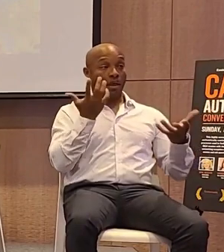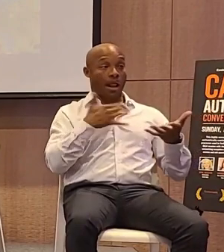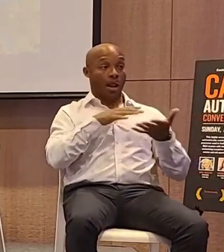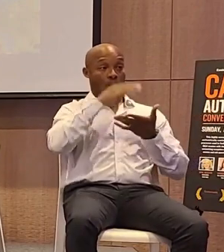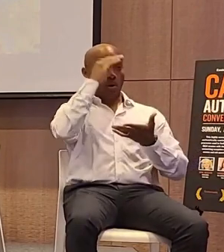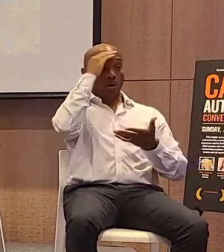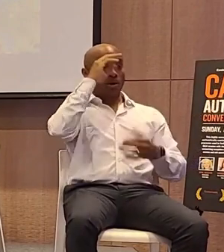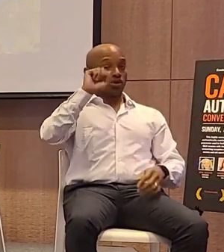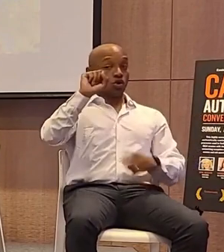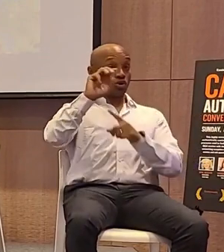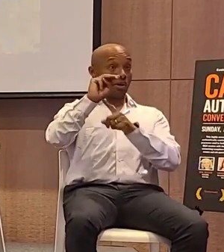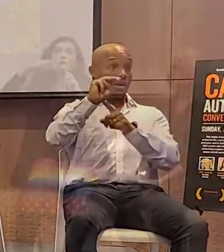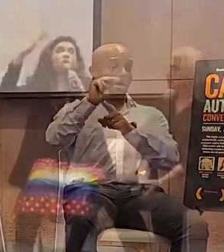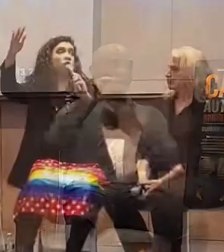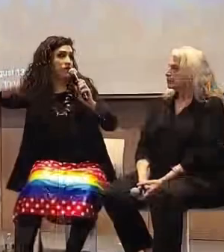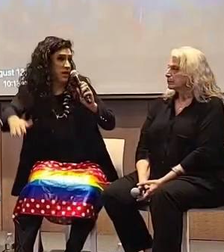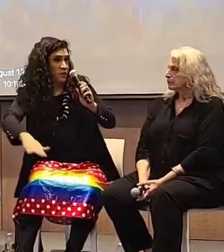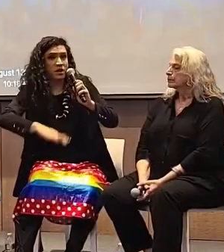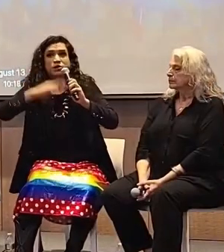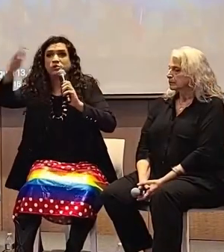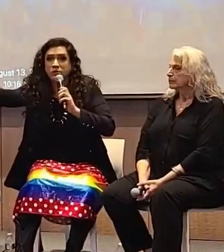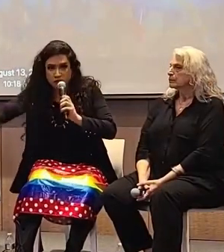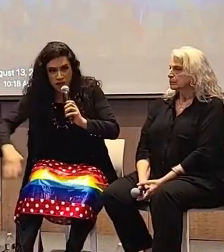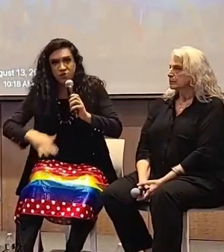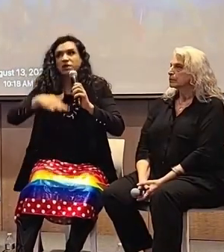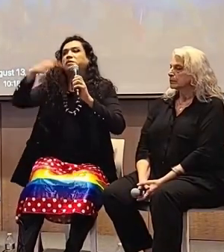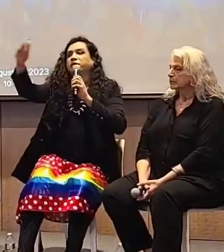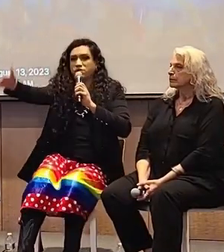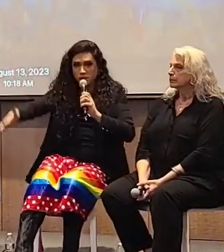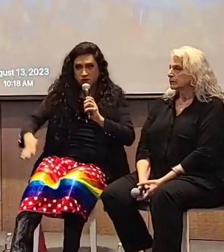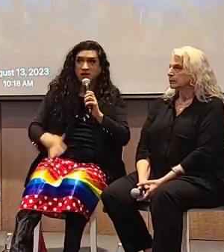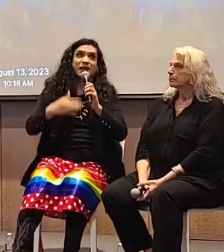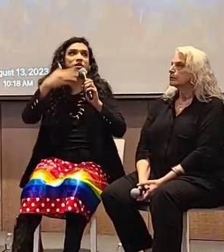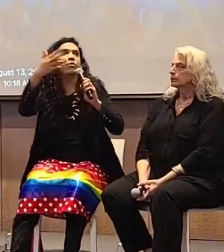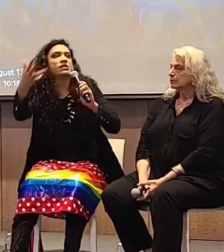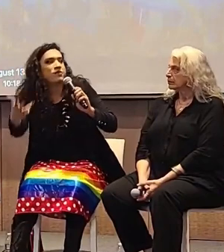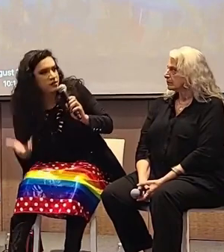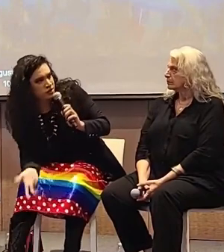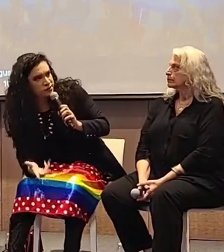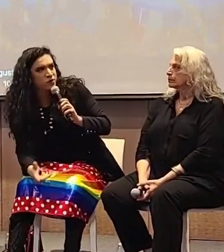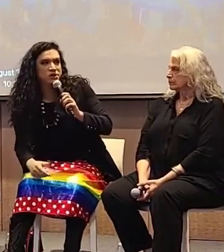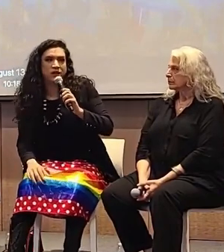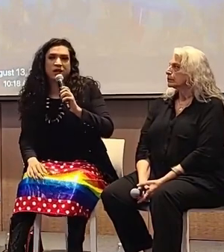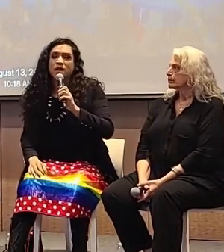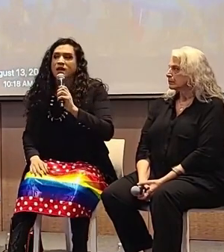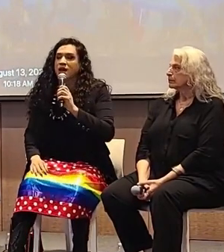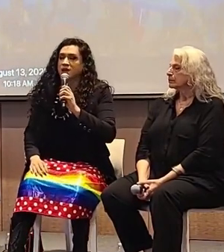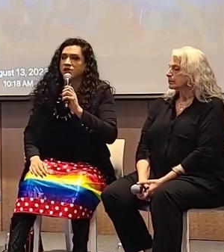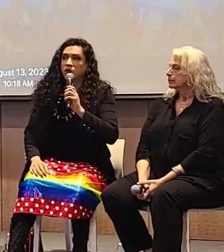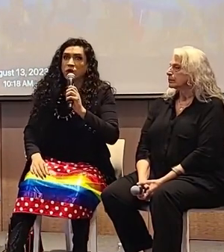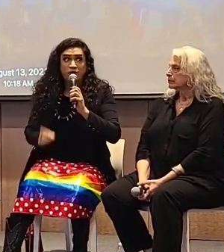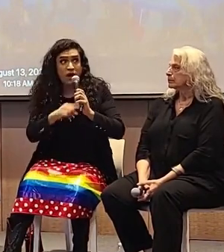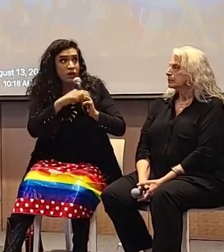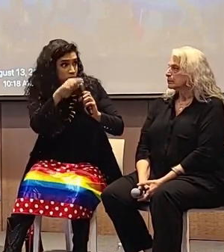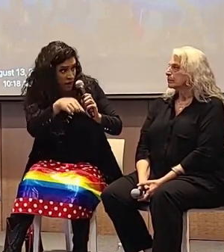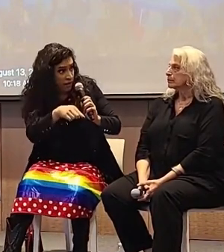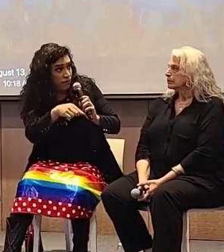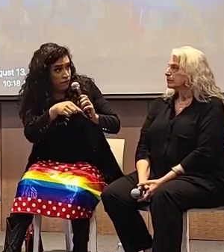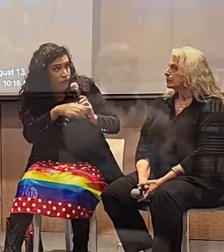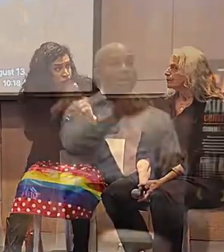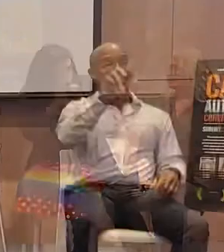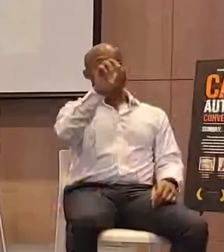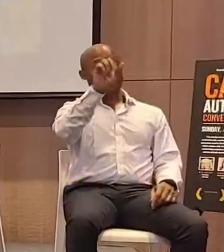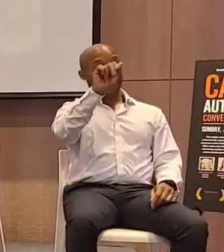can't tell you, we post all the time. Carla Hu's posting, Angelique Mithunder's posting, Danielle Pretzfelder is posting. And so follow